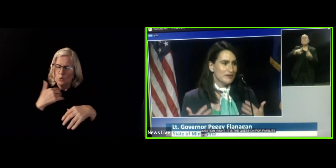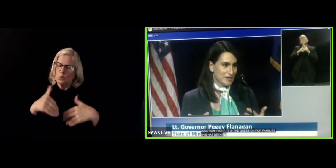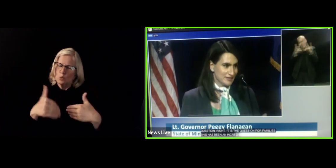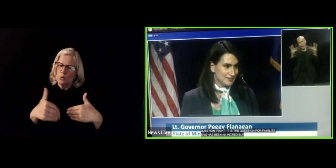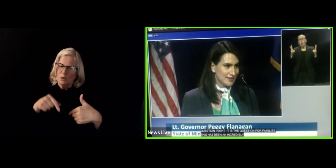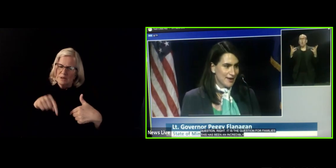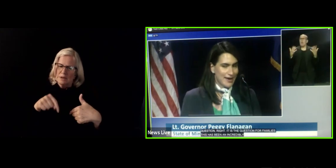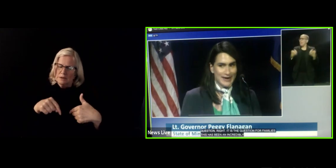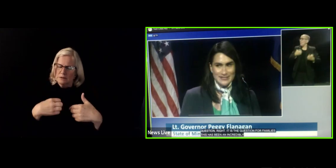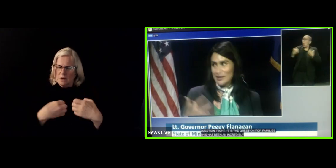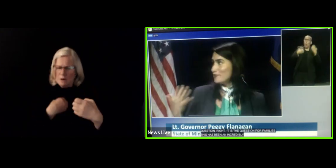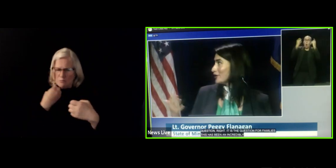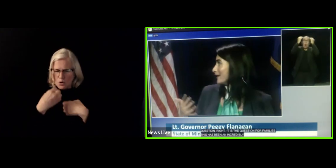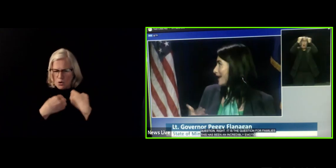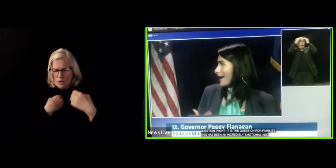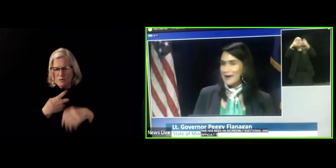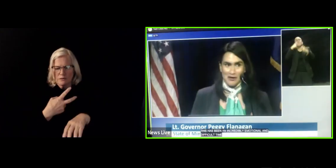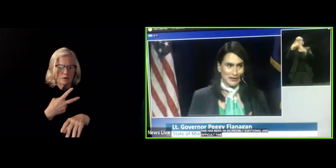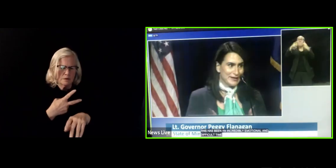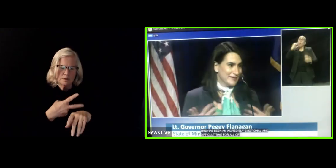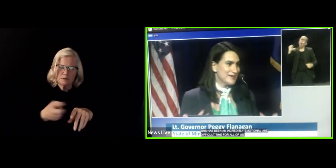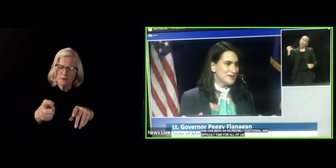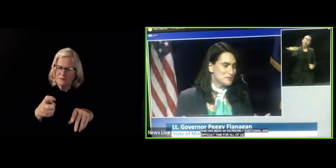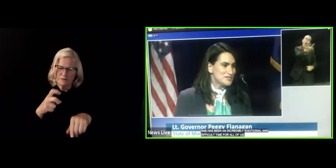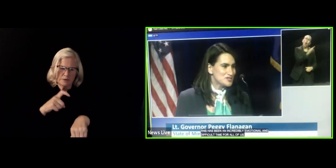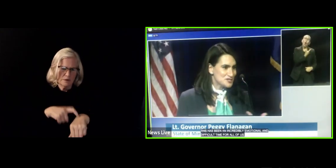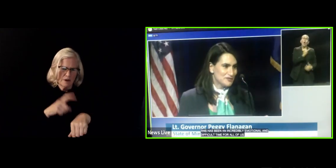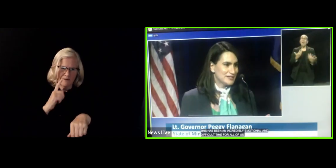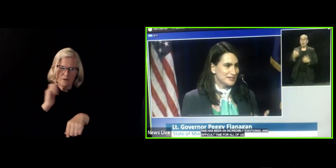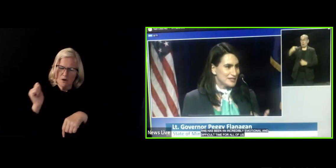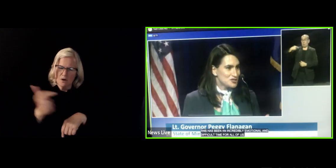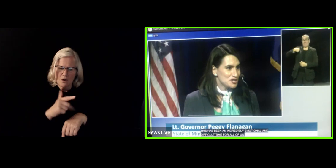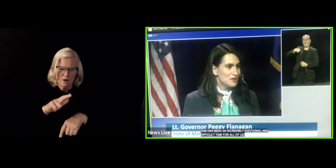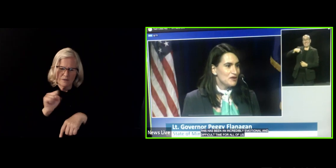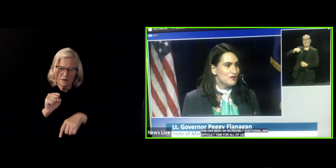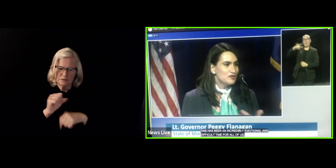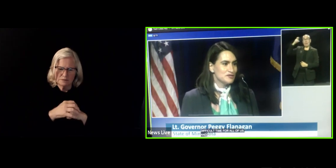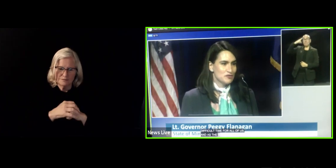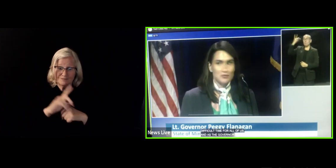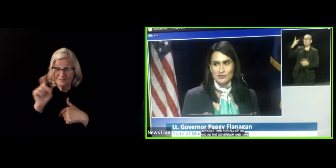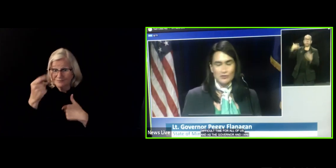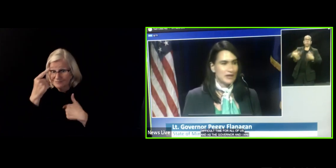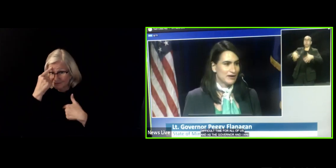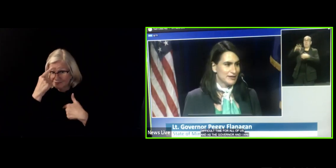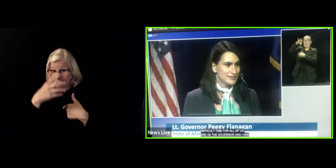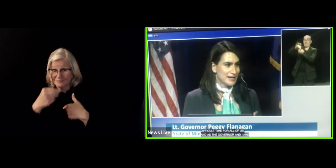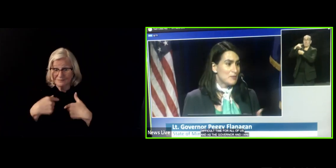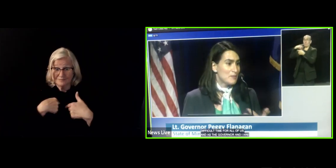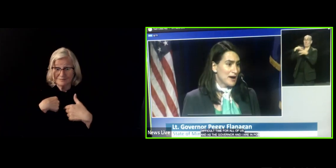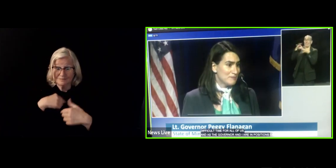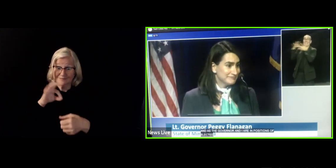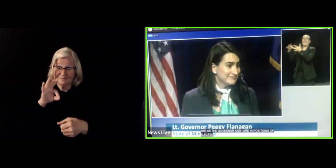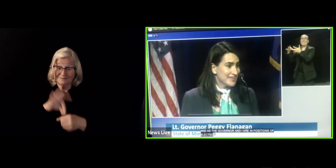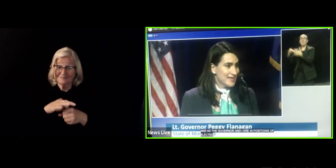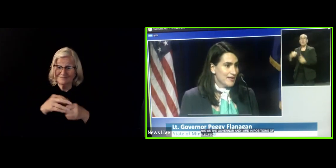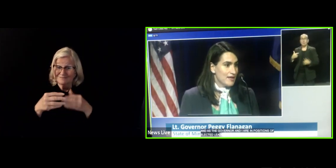of us. And as the governor and I are in, positions of elected leadership, first and foremost, we're parents, and I'm a